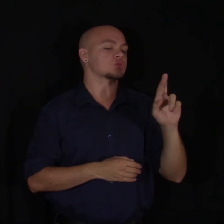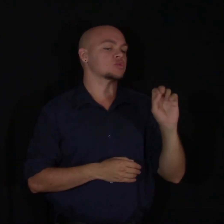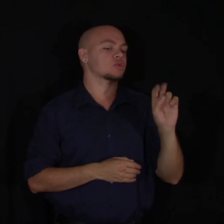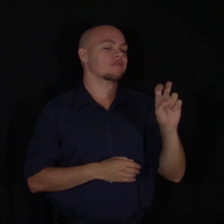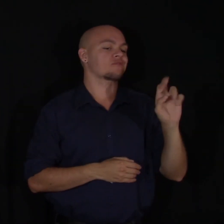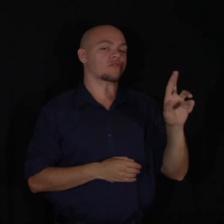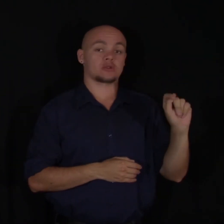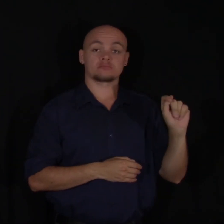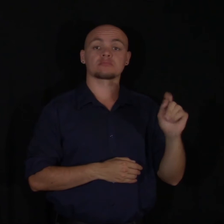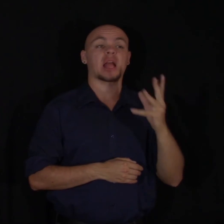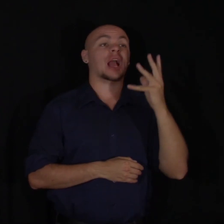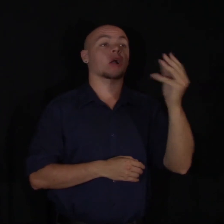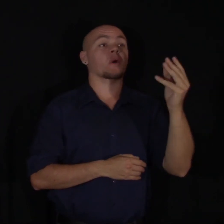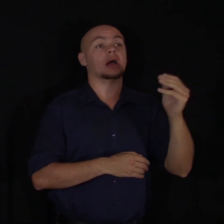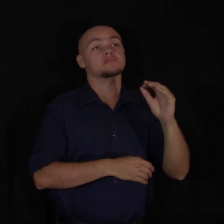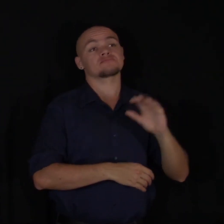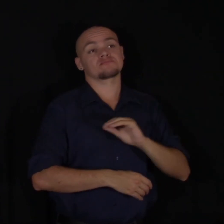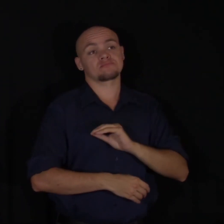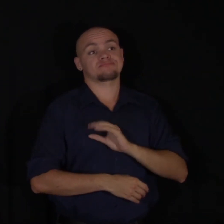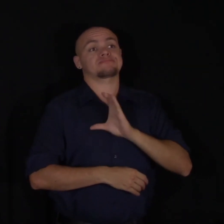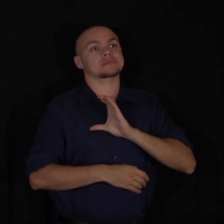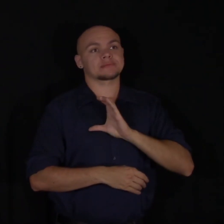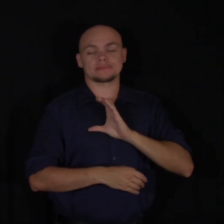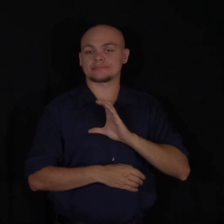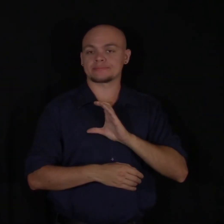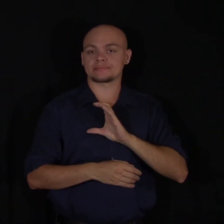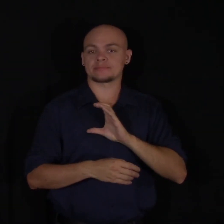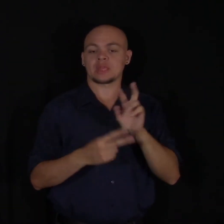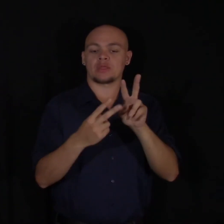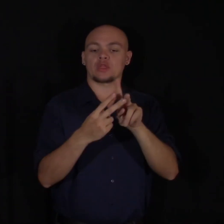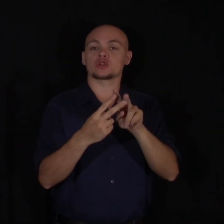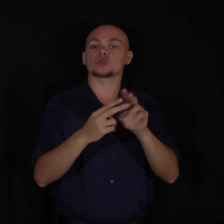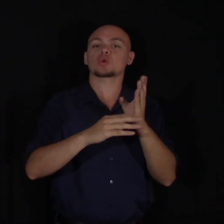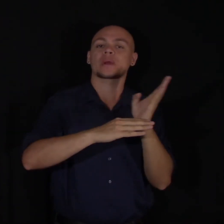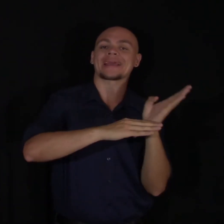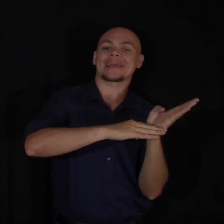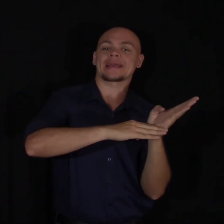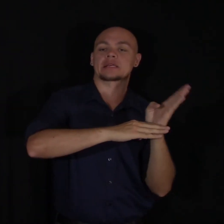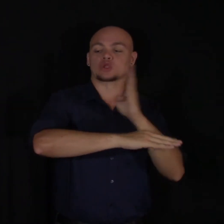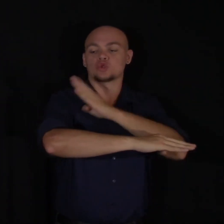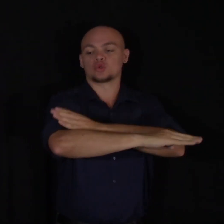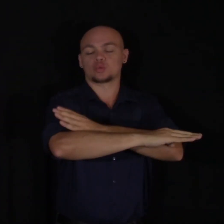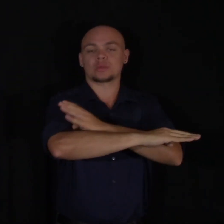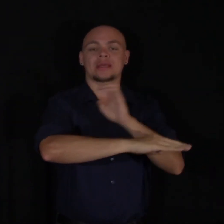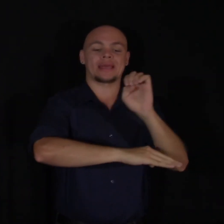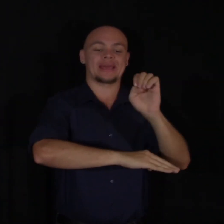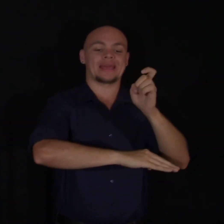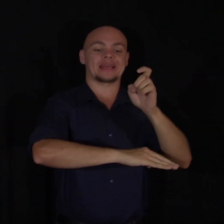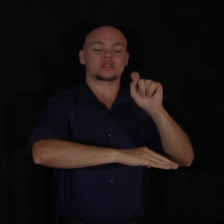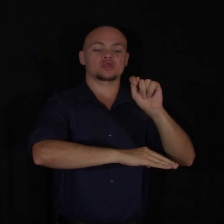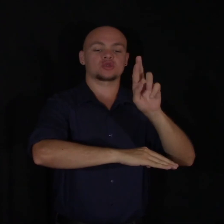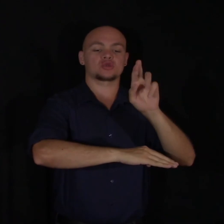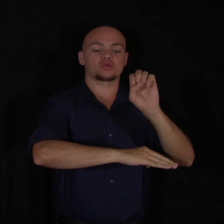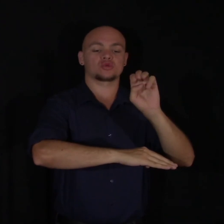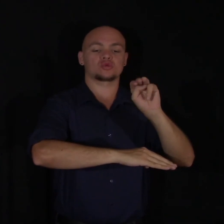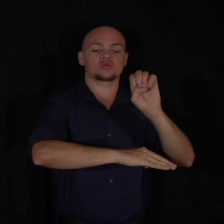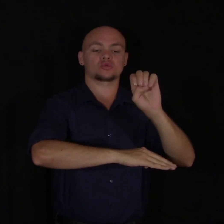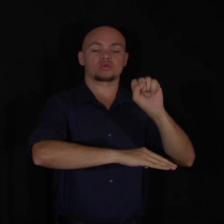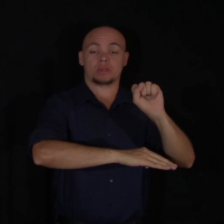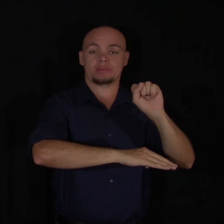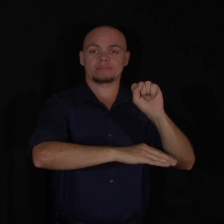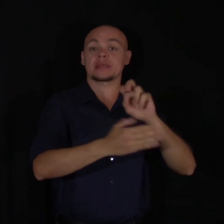His point was that these were basically the 2 extremes of a scale, meaning that every person